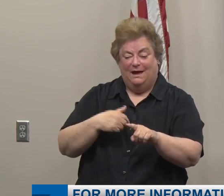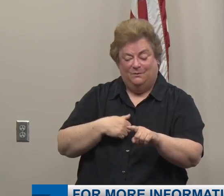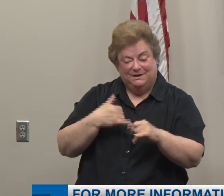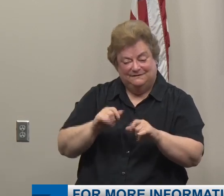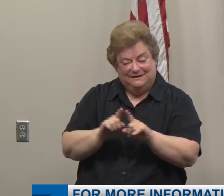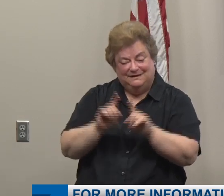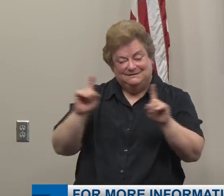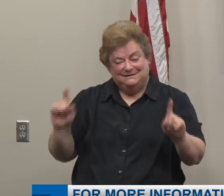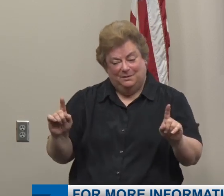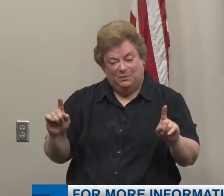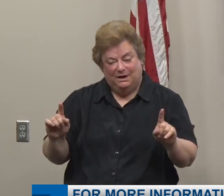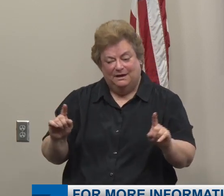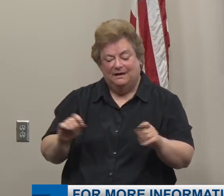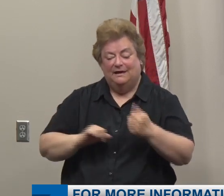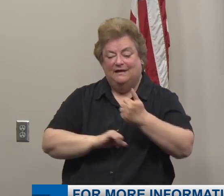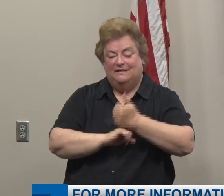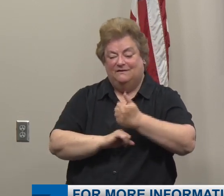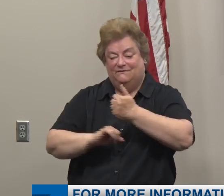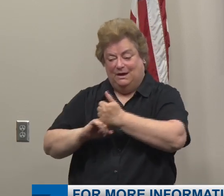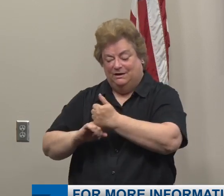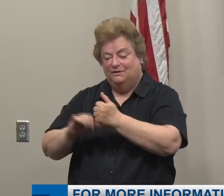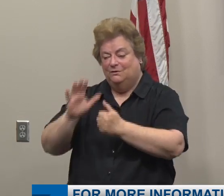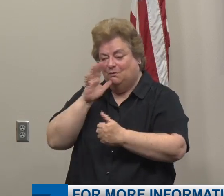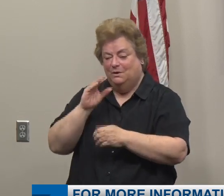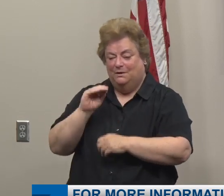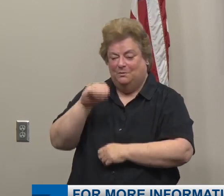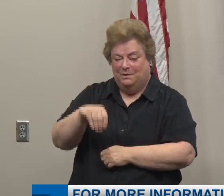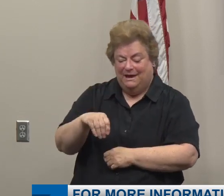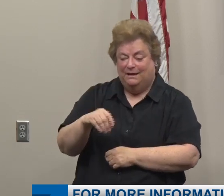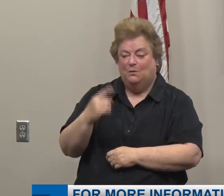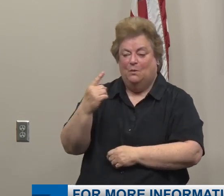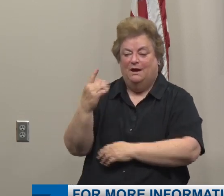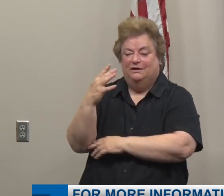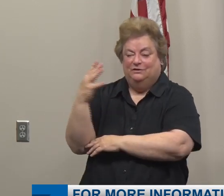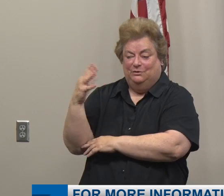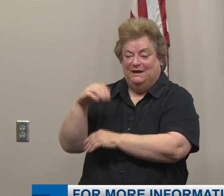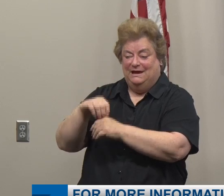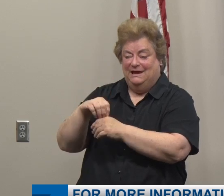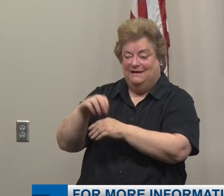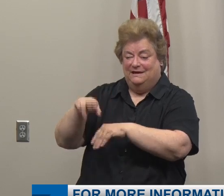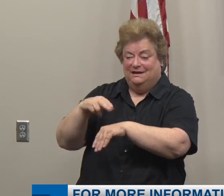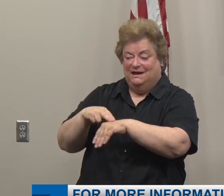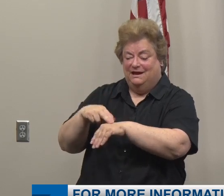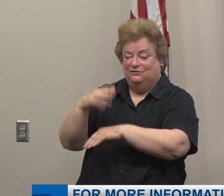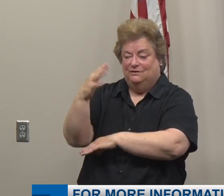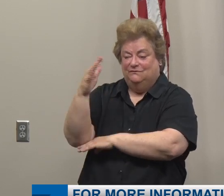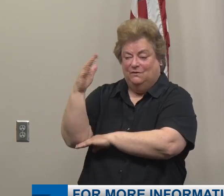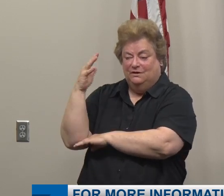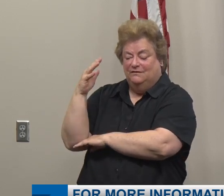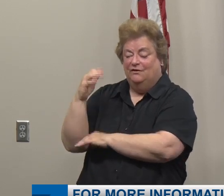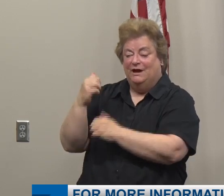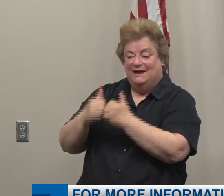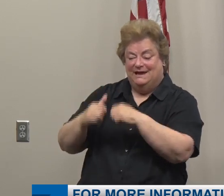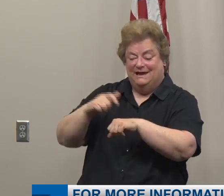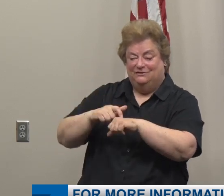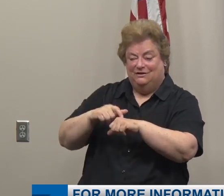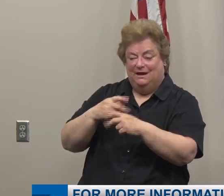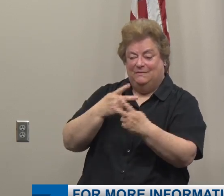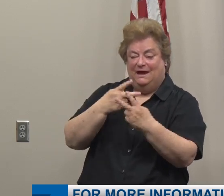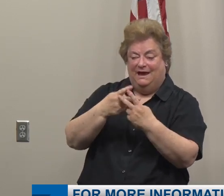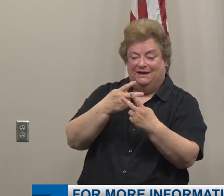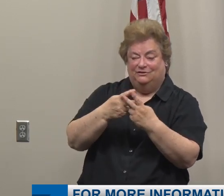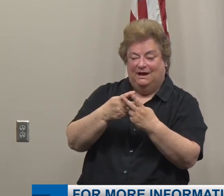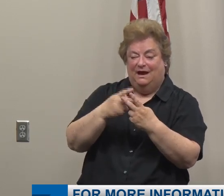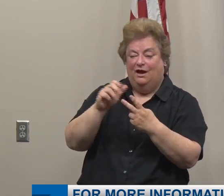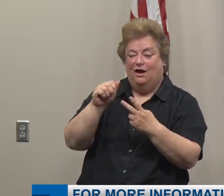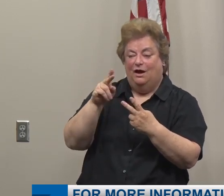the foundation will plant one tree in our nation's forests for each time the hashtag hashtag Arbor